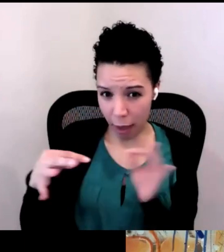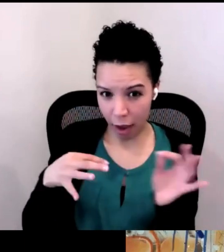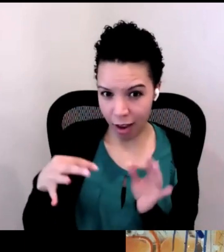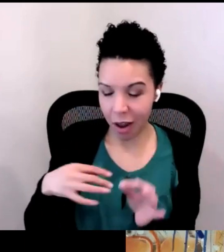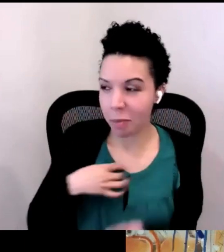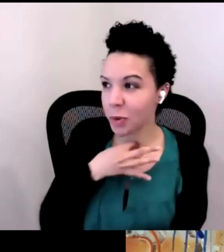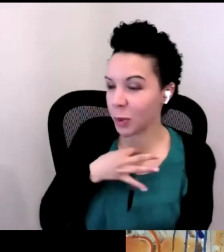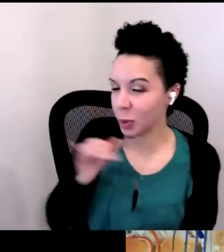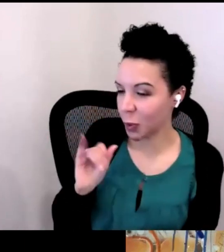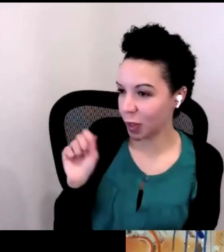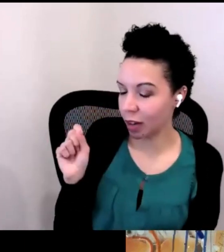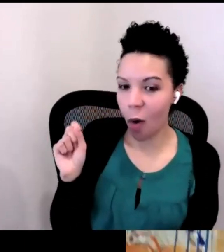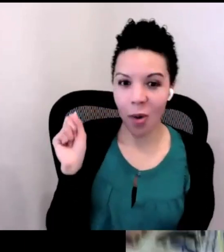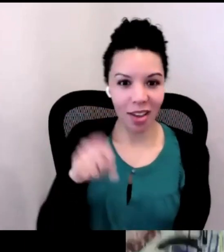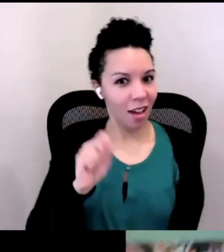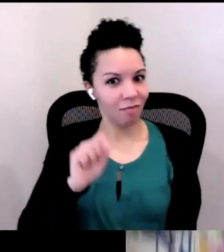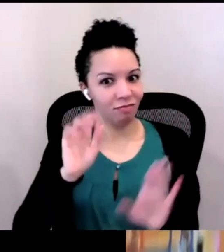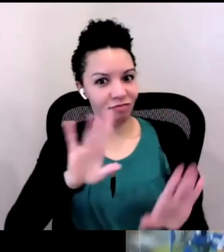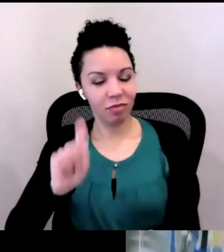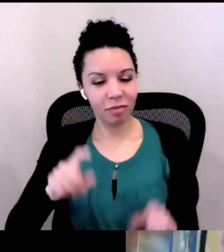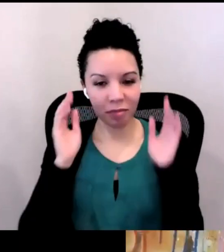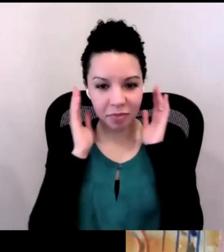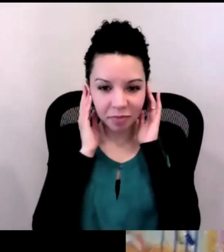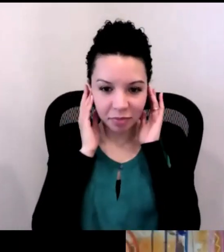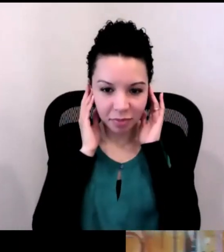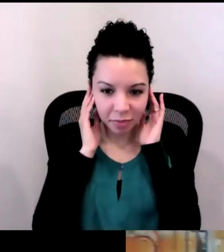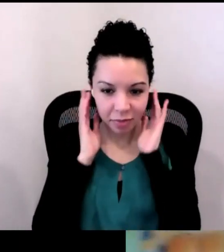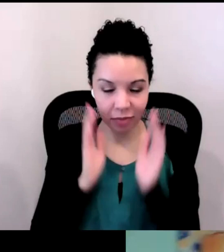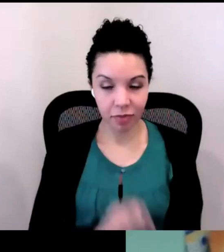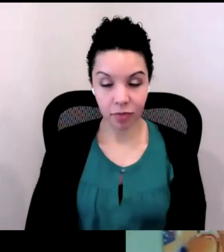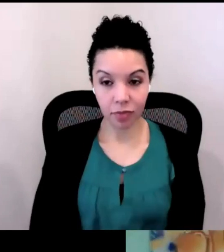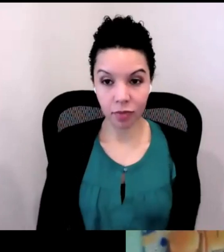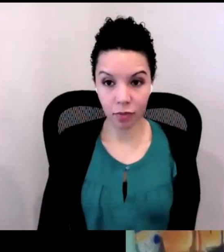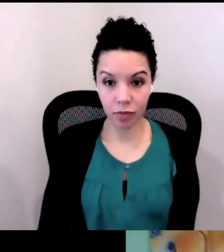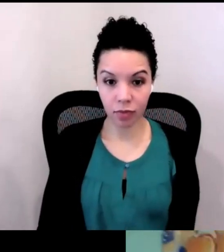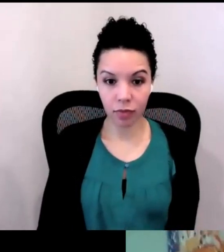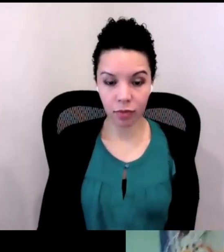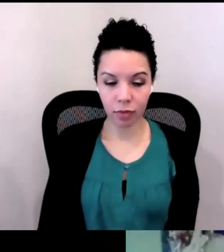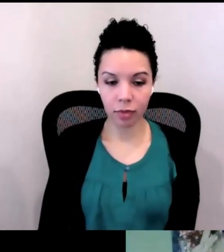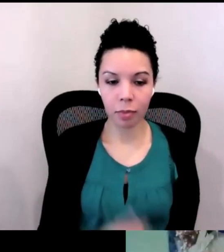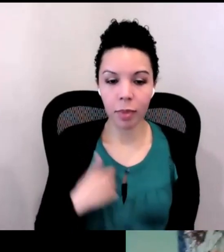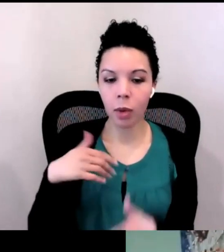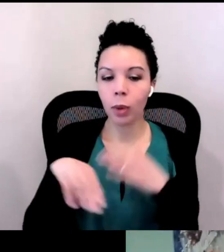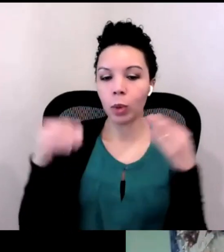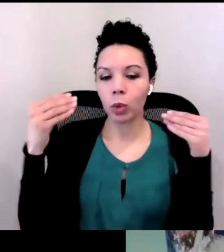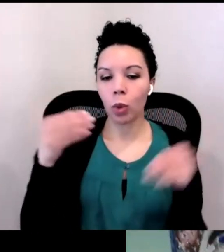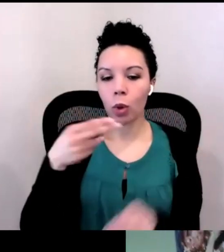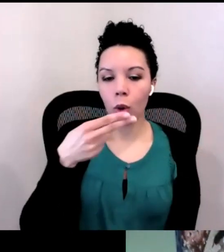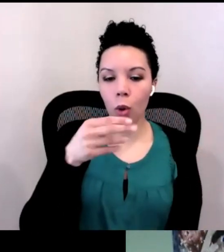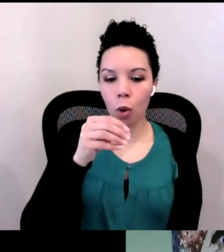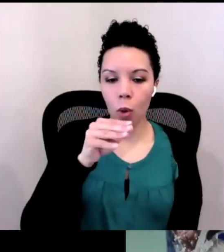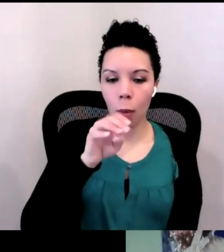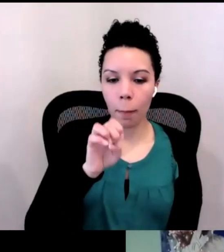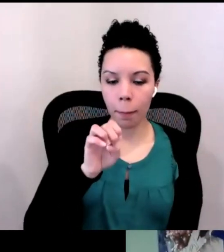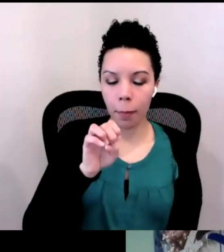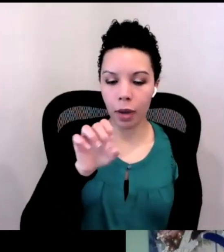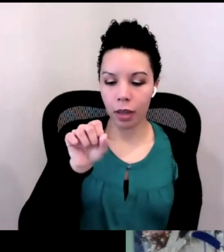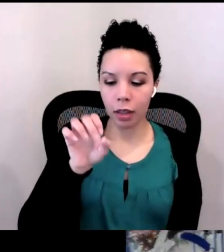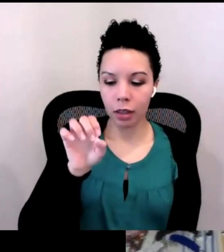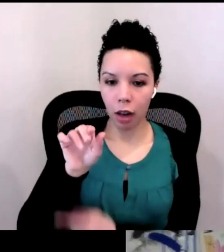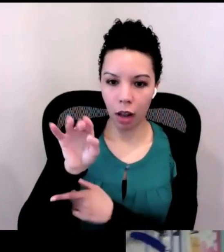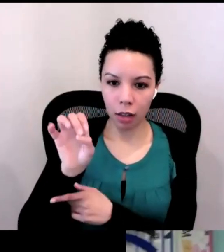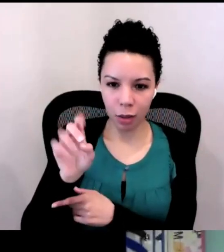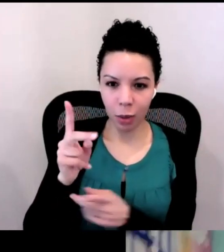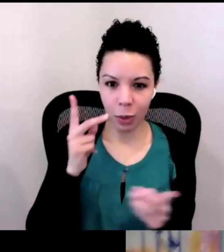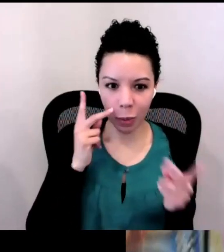Fantastic question. Well, I actually was in HomeSense, and I saw this artwork and I loved it.